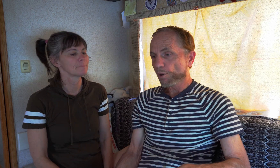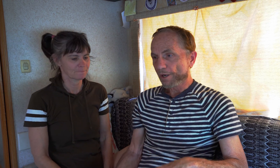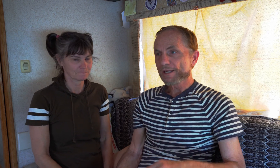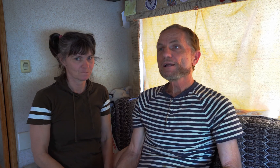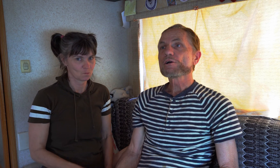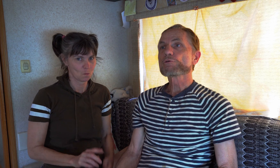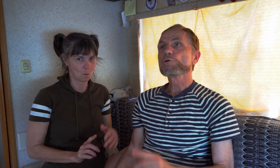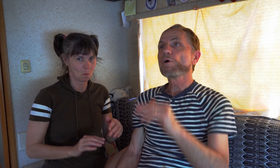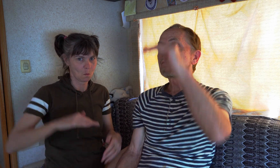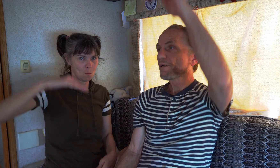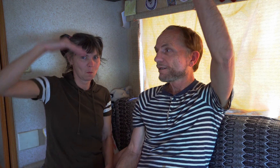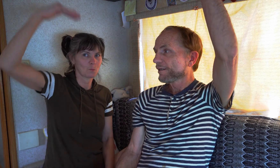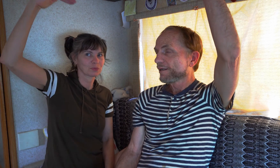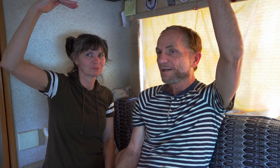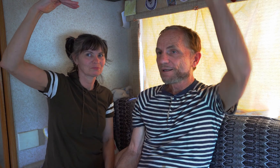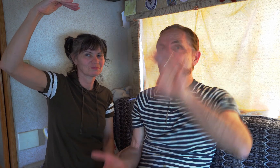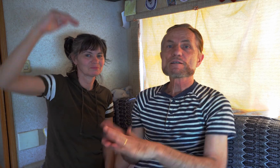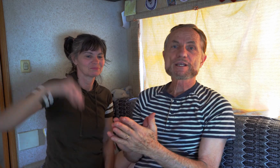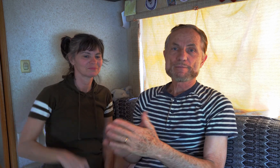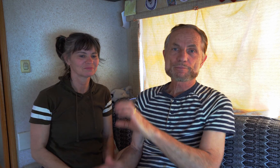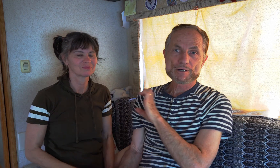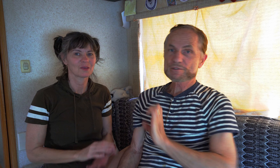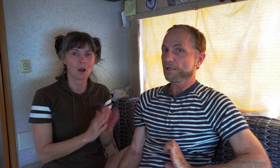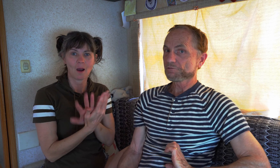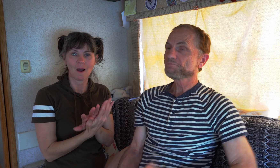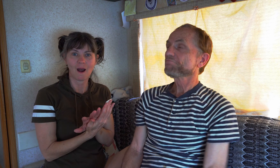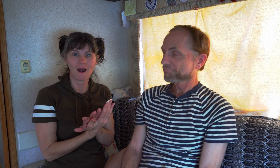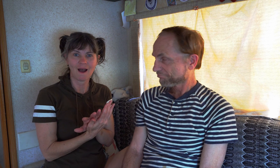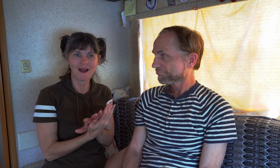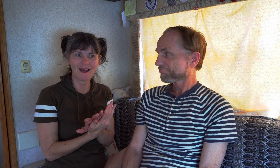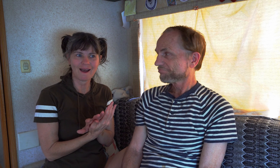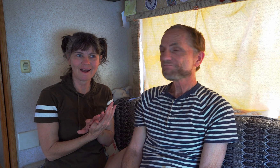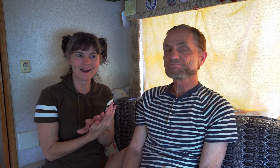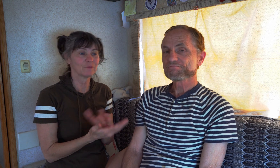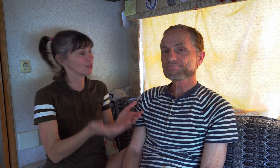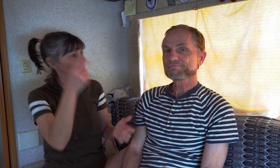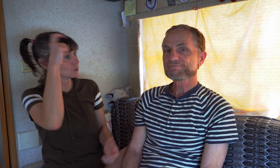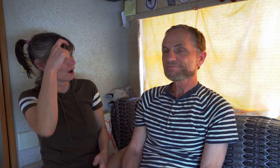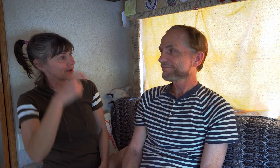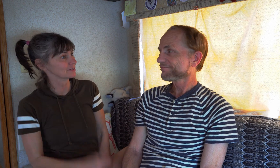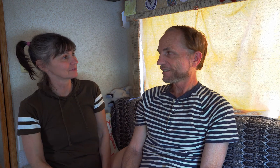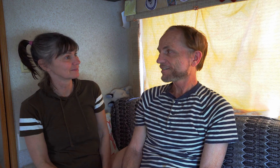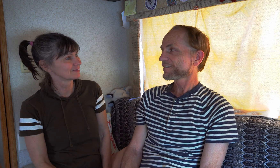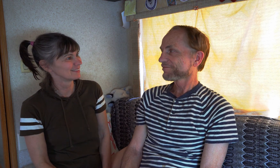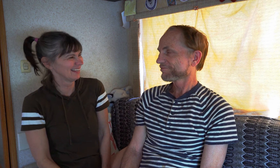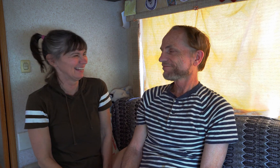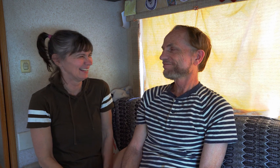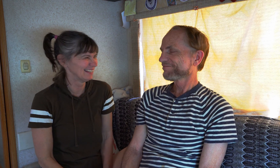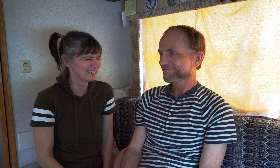that boy grew up to become emperor himself. Ah, well, he was wise.